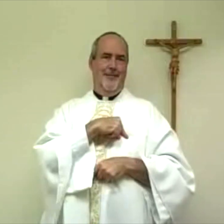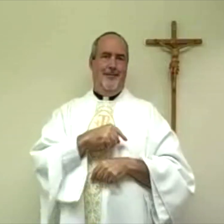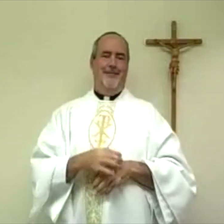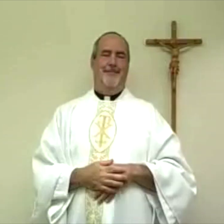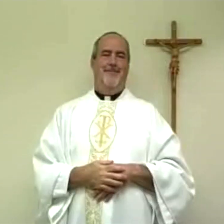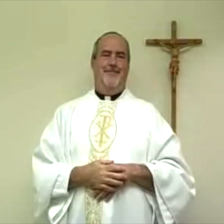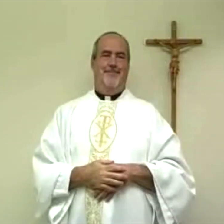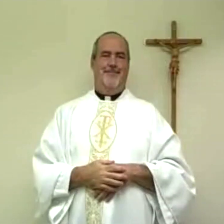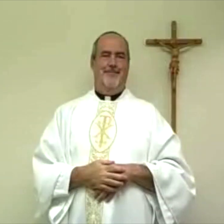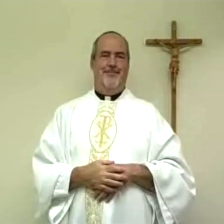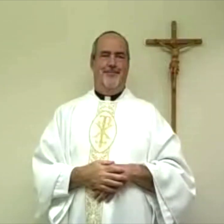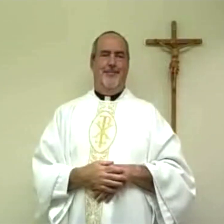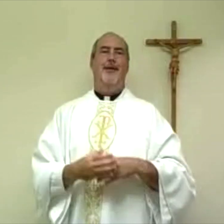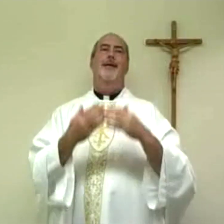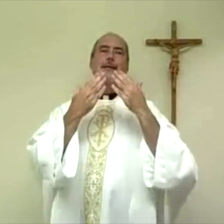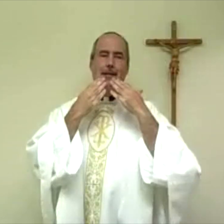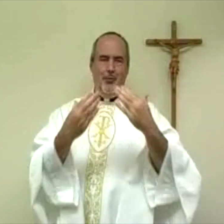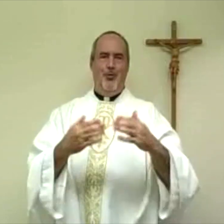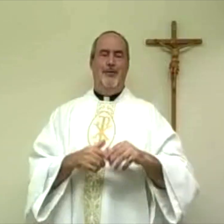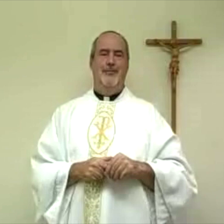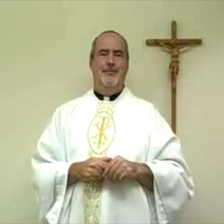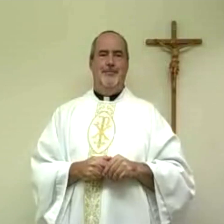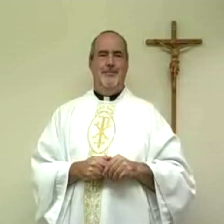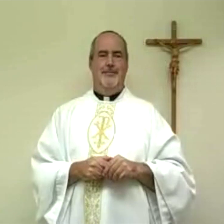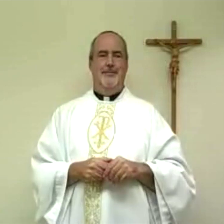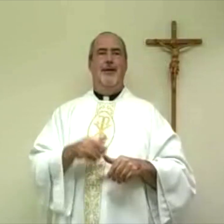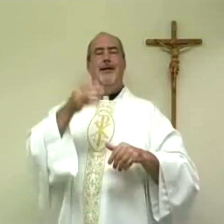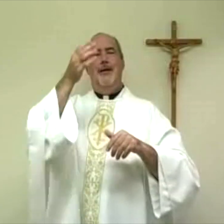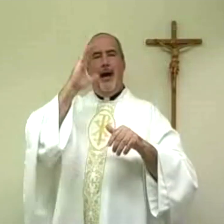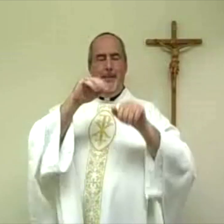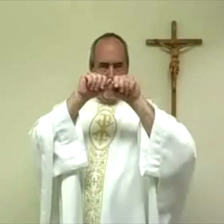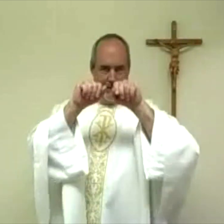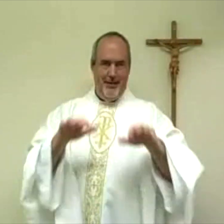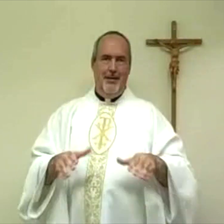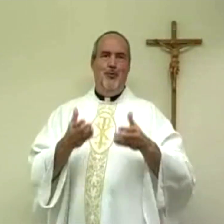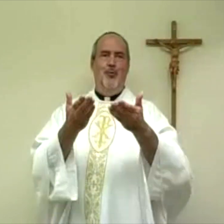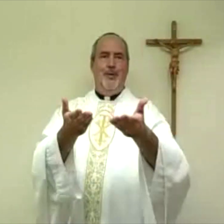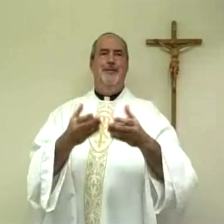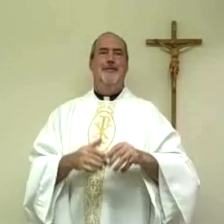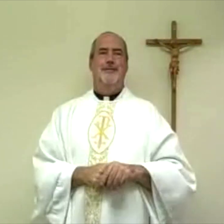and have faith that He knows what's best for us. Thank you, and God bless you.